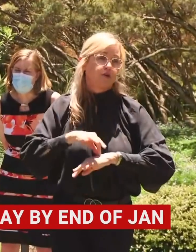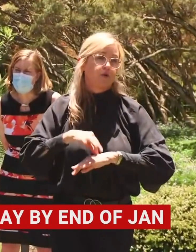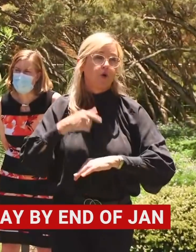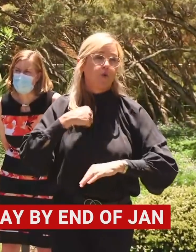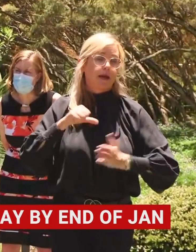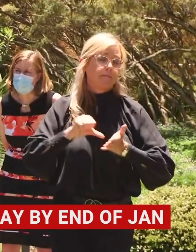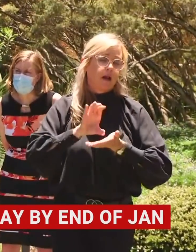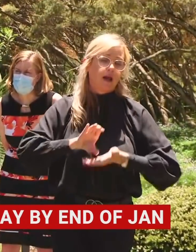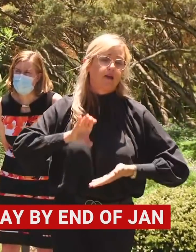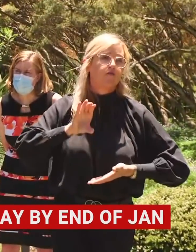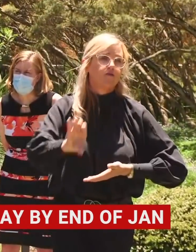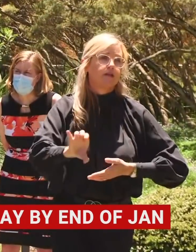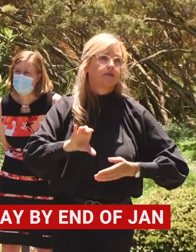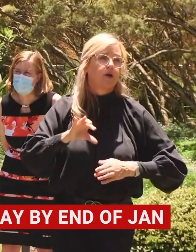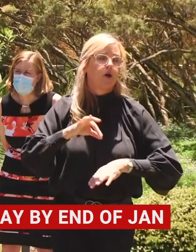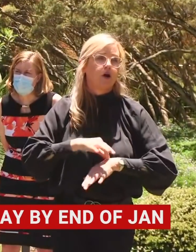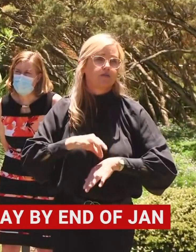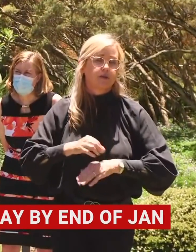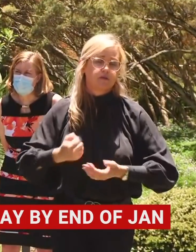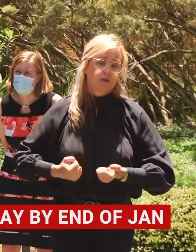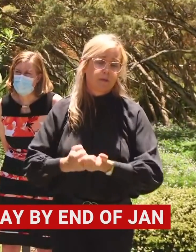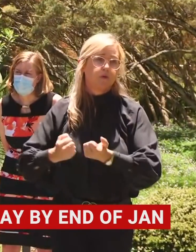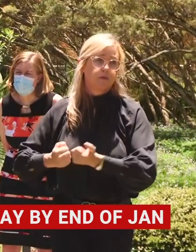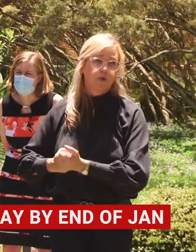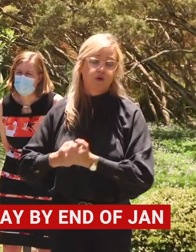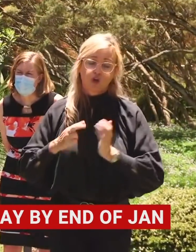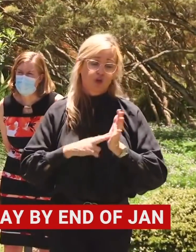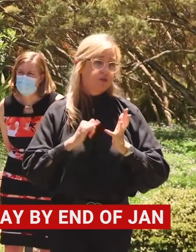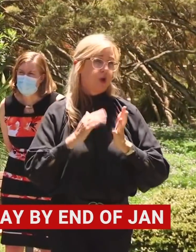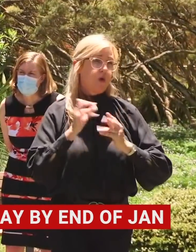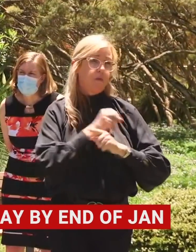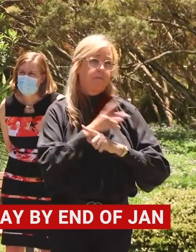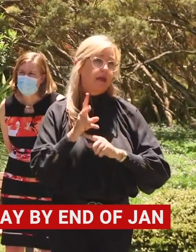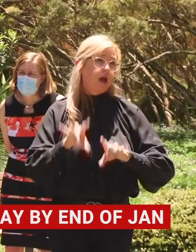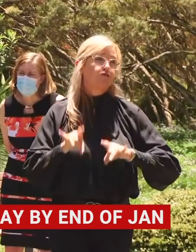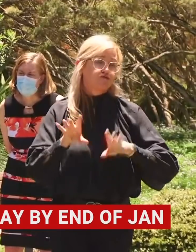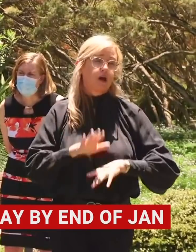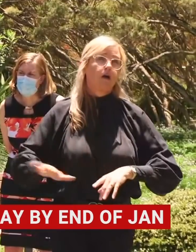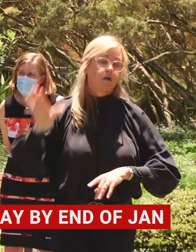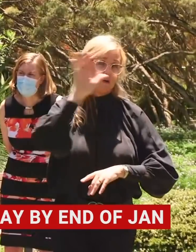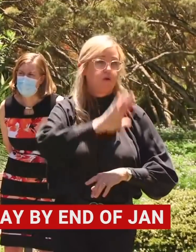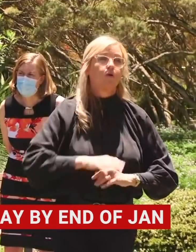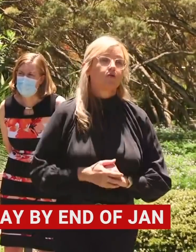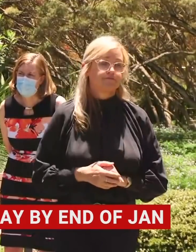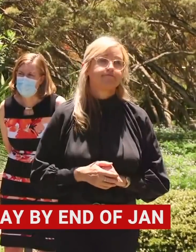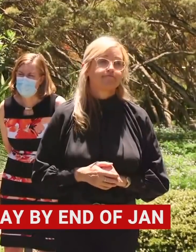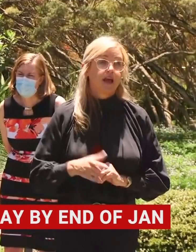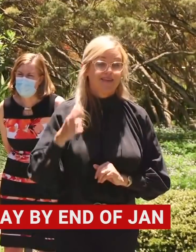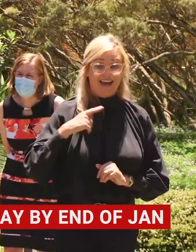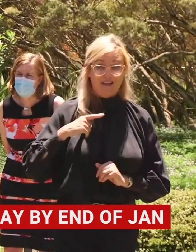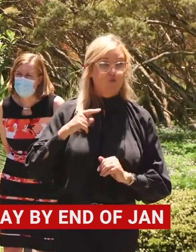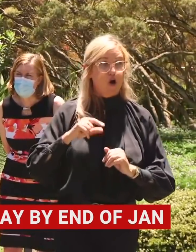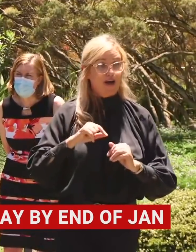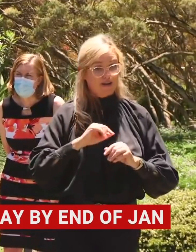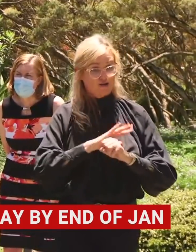I know that our health system in New South Wales is stronger than any of the other states. That is the reason, while through the entire pandemic, we've been able